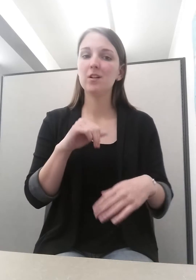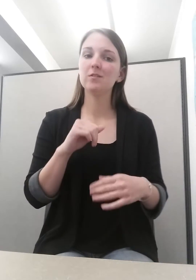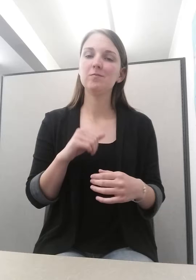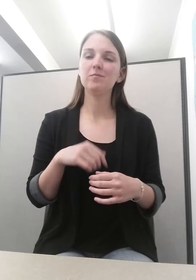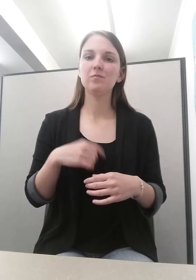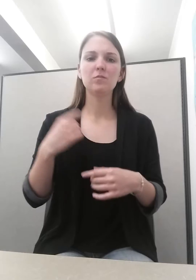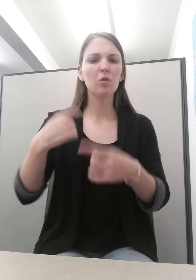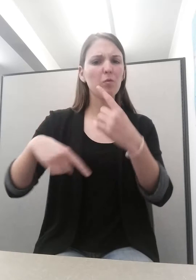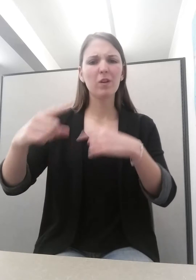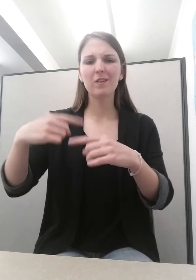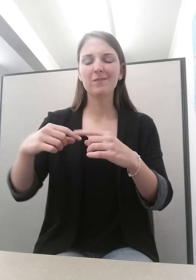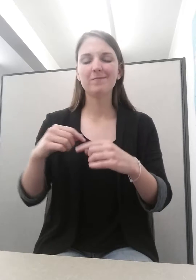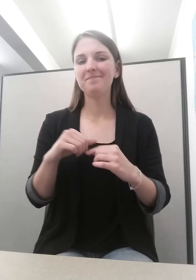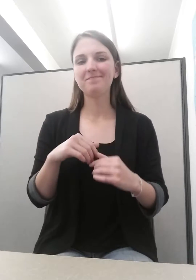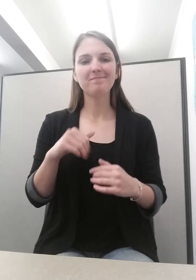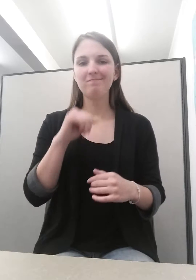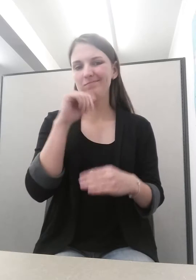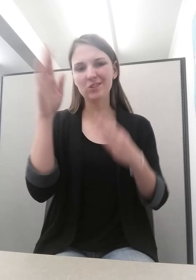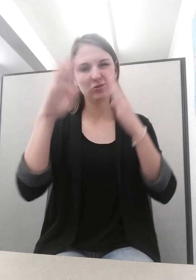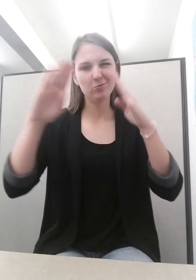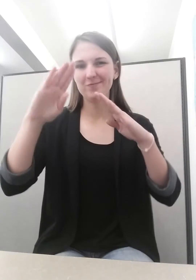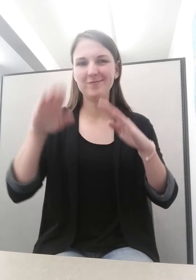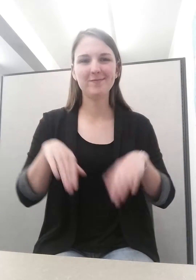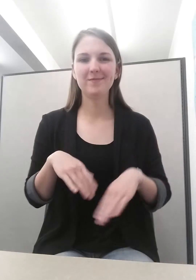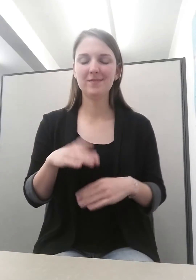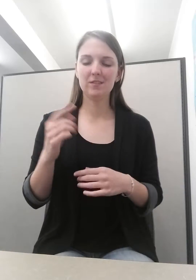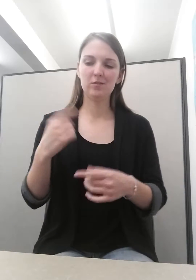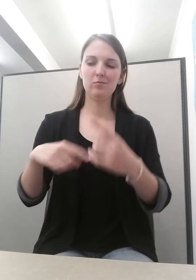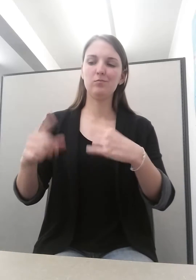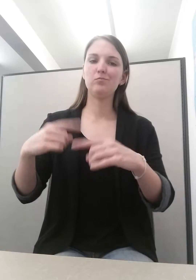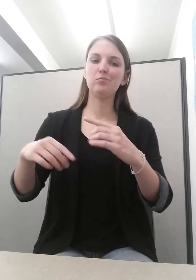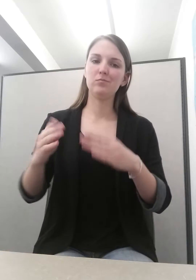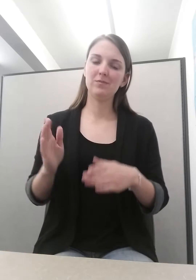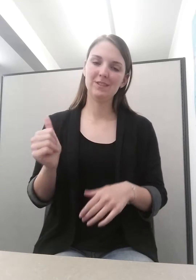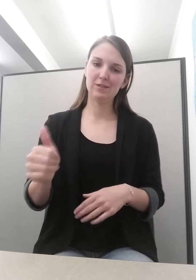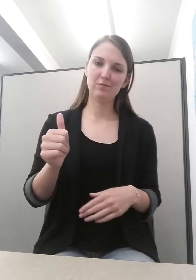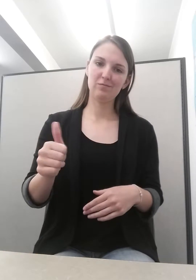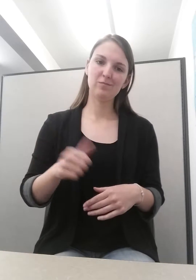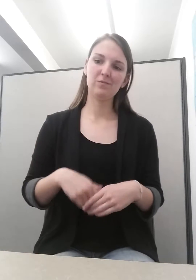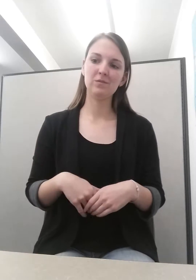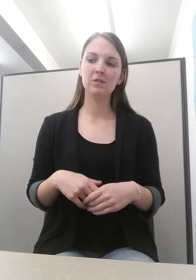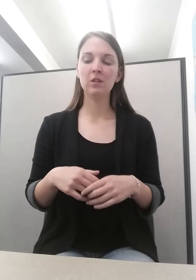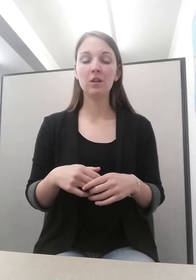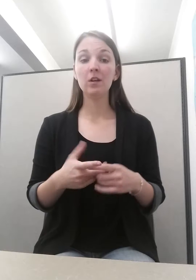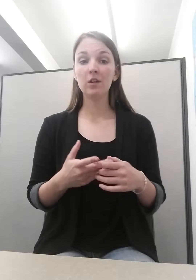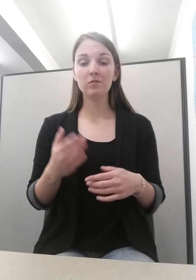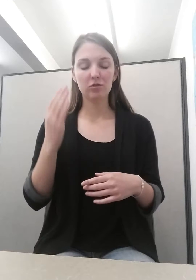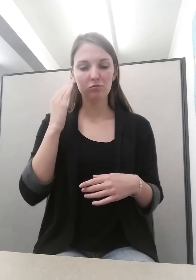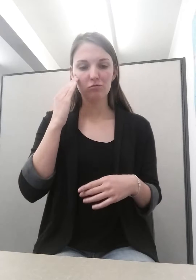turns automatically. But you've got to learn how to get the right amount of pressure on the